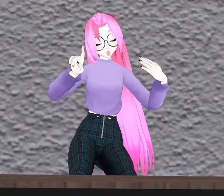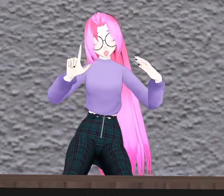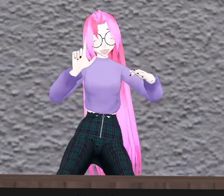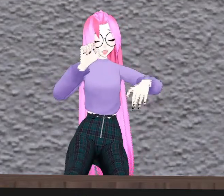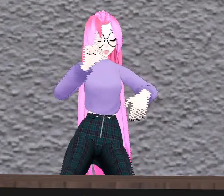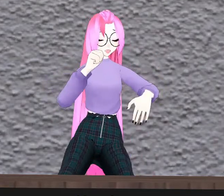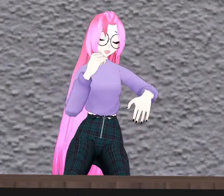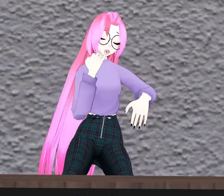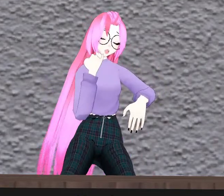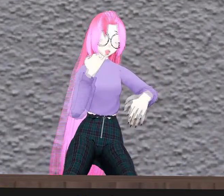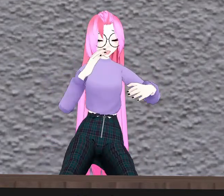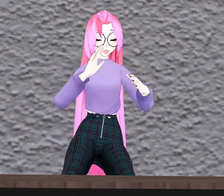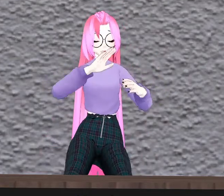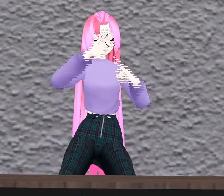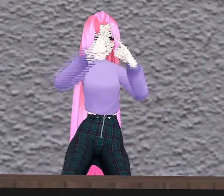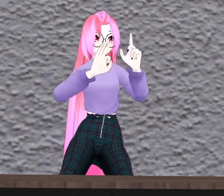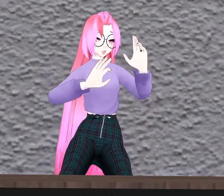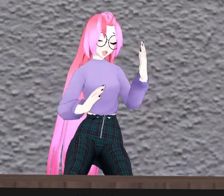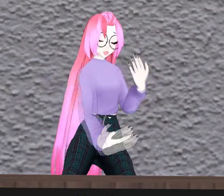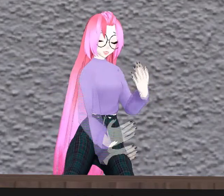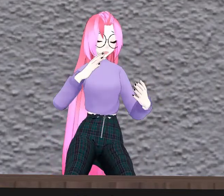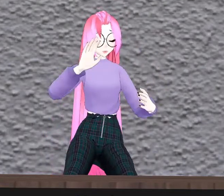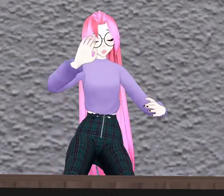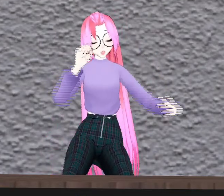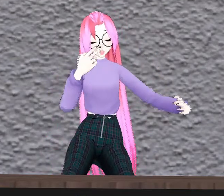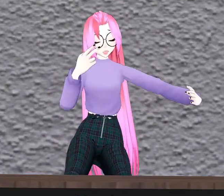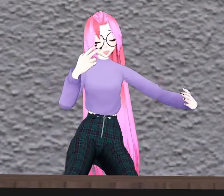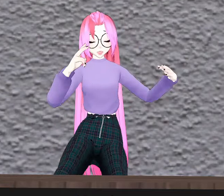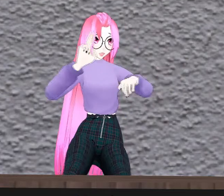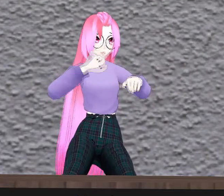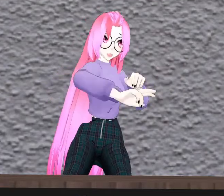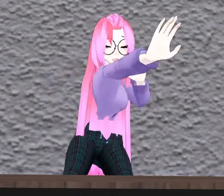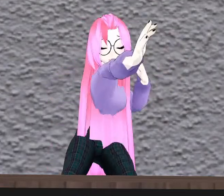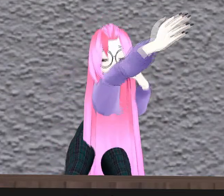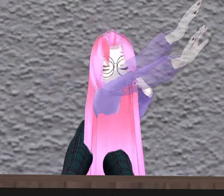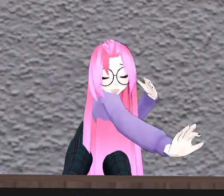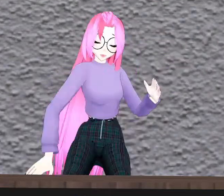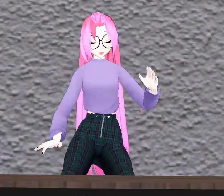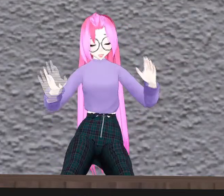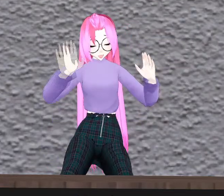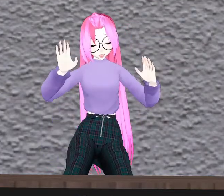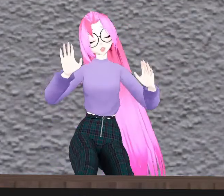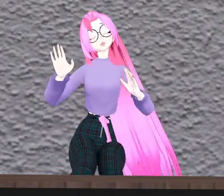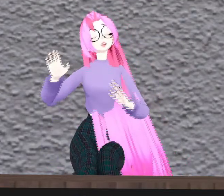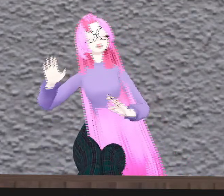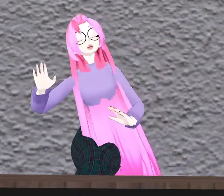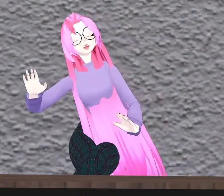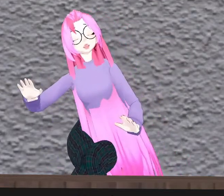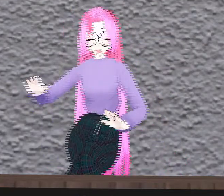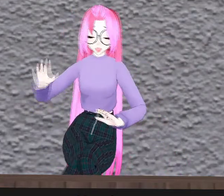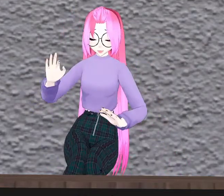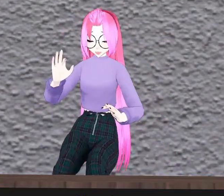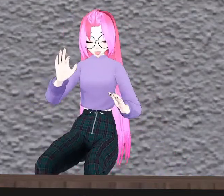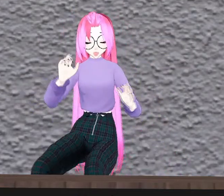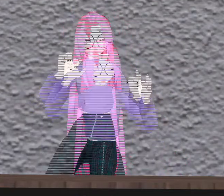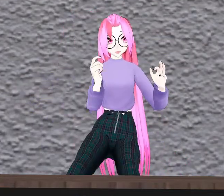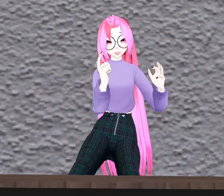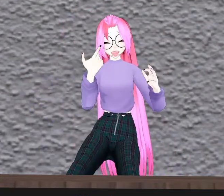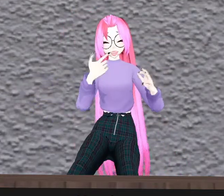asked you guys if you wanted a special class or just a normal class, and whoop, there goes my tracking. Pretty much all of you